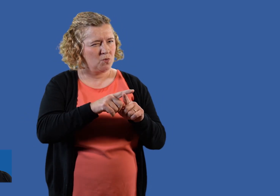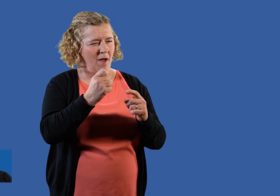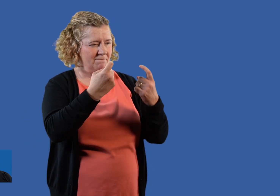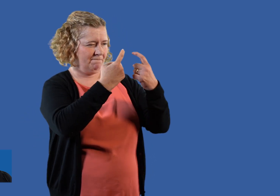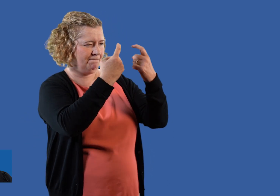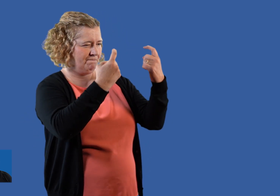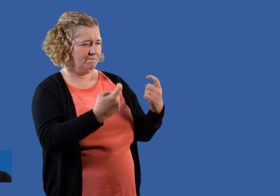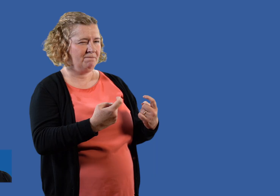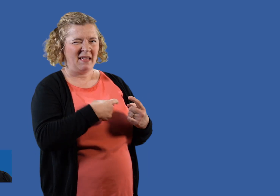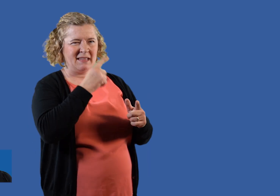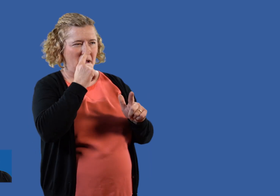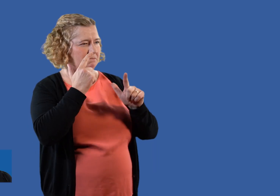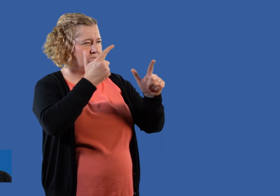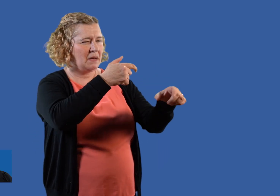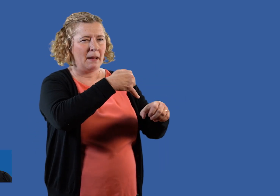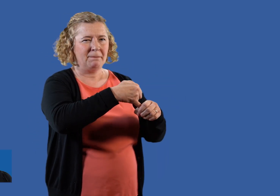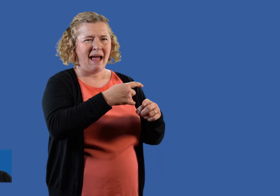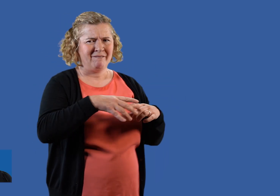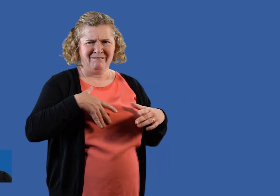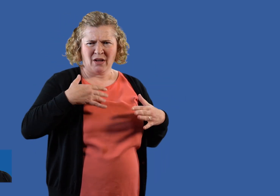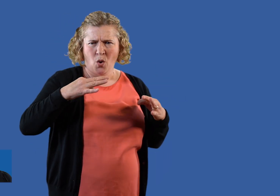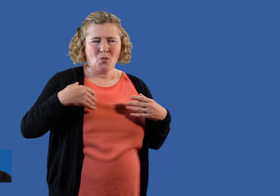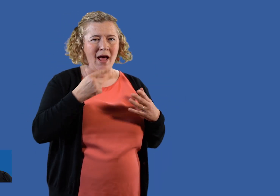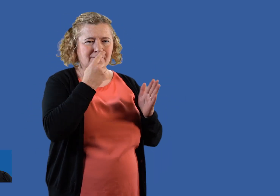with them thinking they'd get some medication if they started to feel unwell.